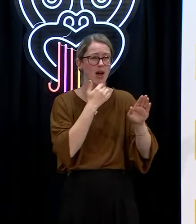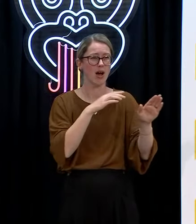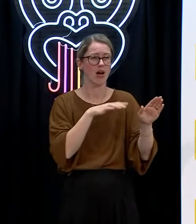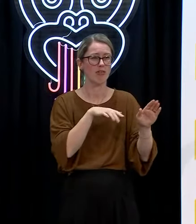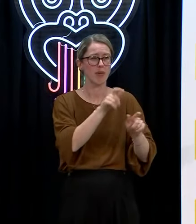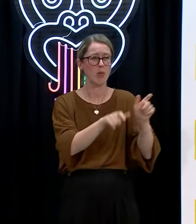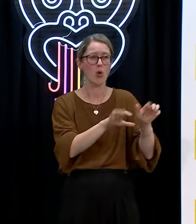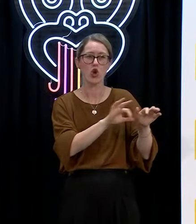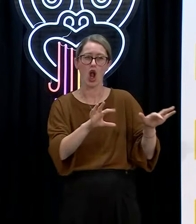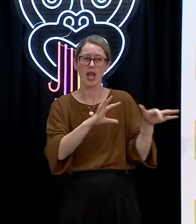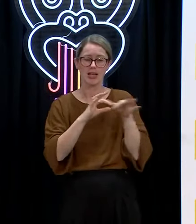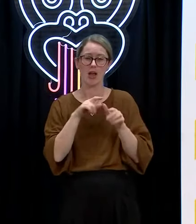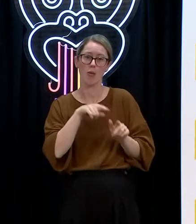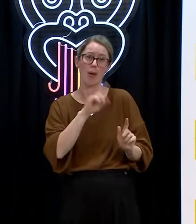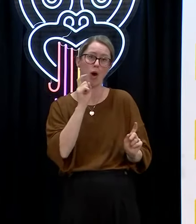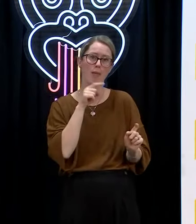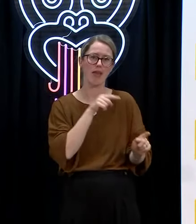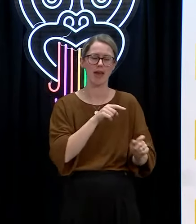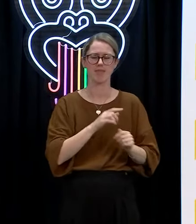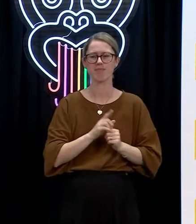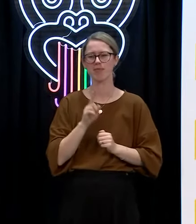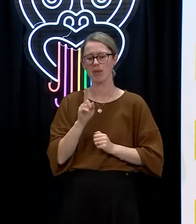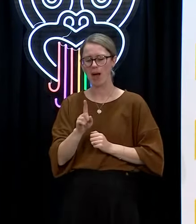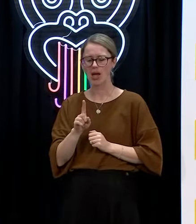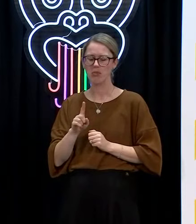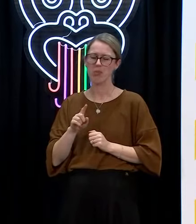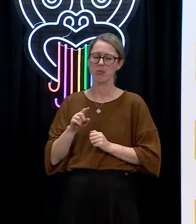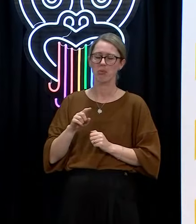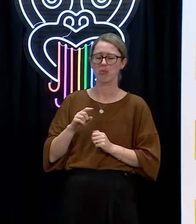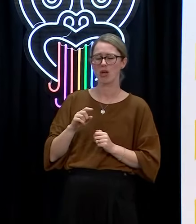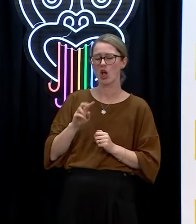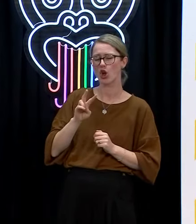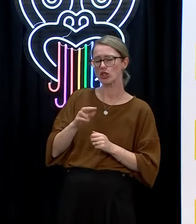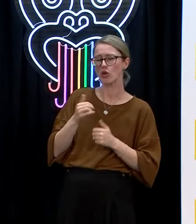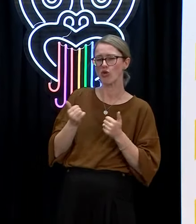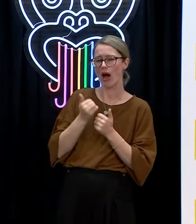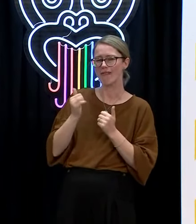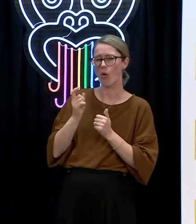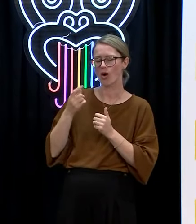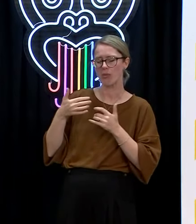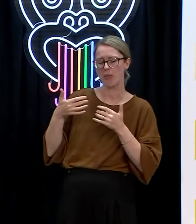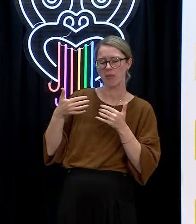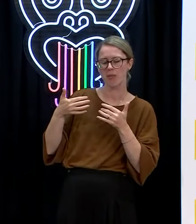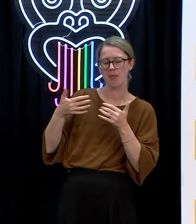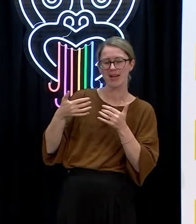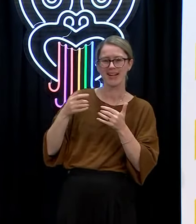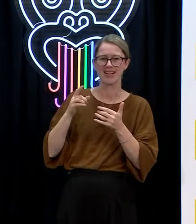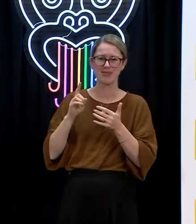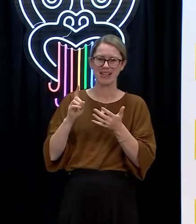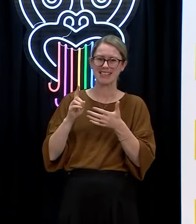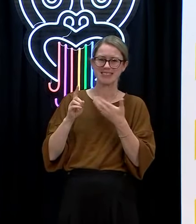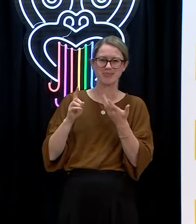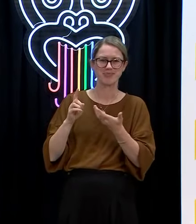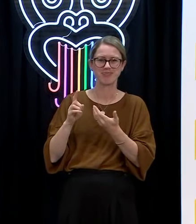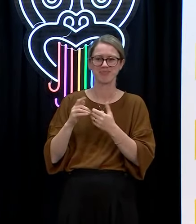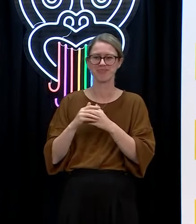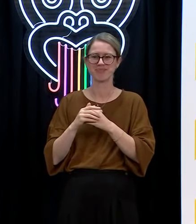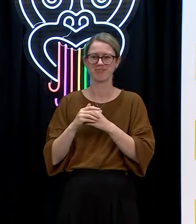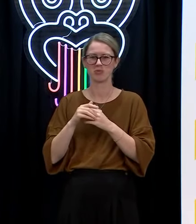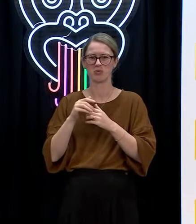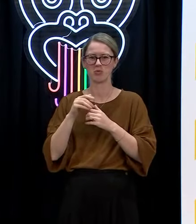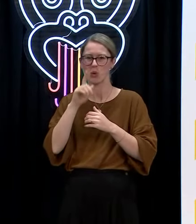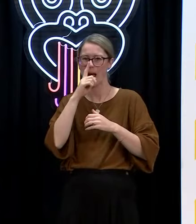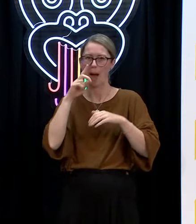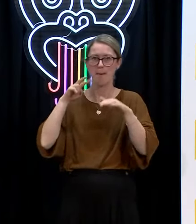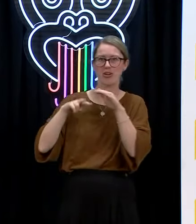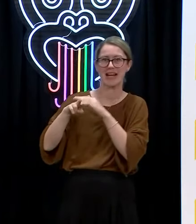might be something that we'd be more worried about. But trends are heading, generally speaking, in the right direction. But, you never say